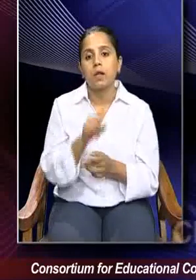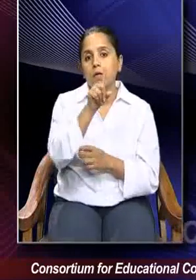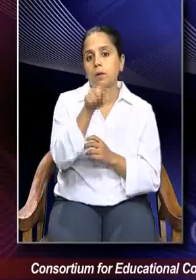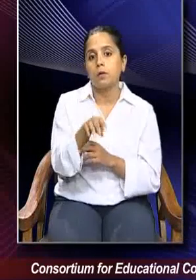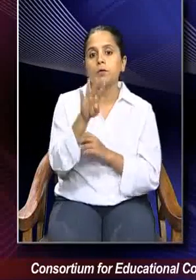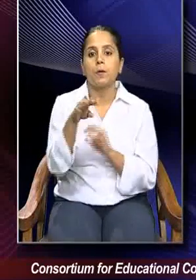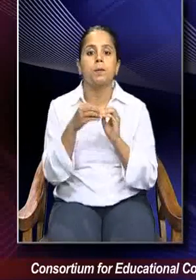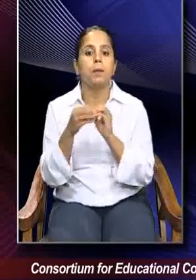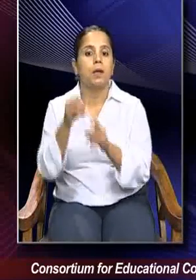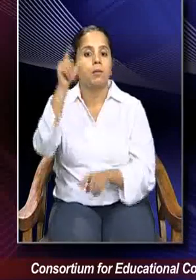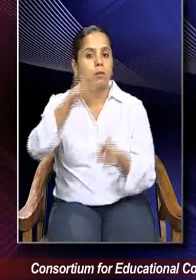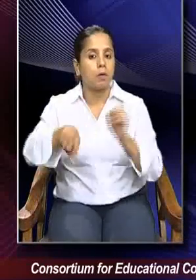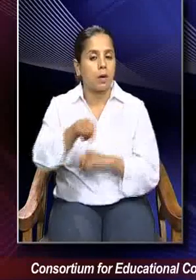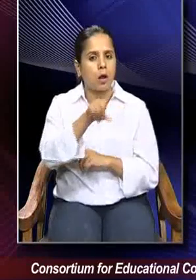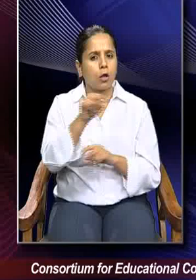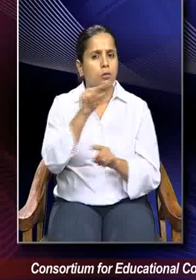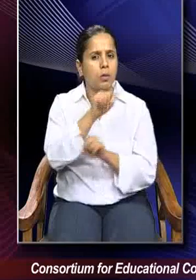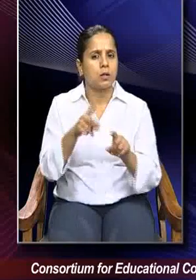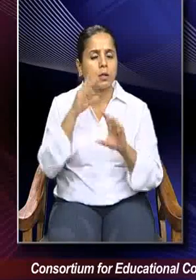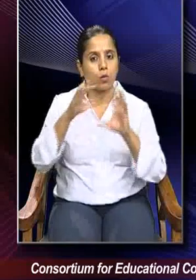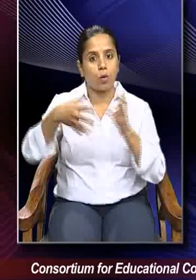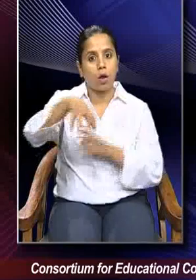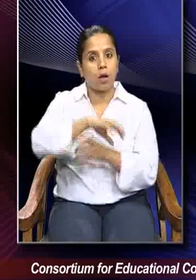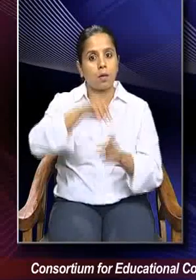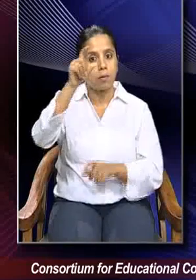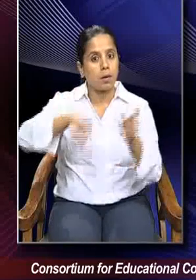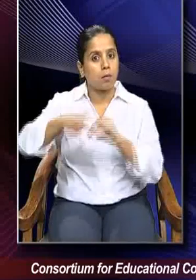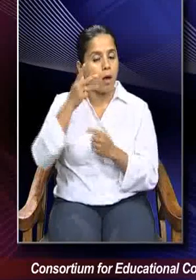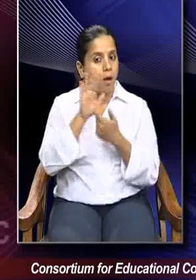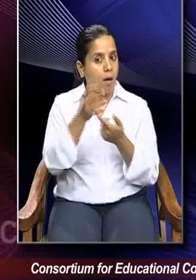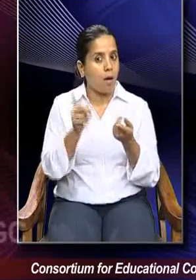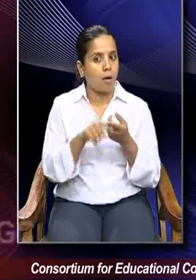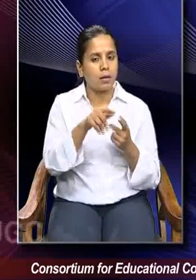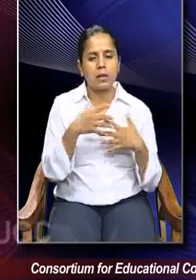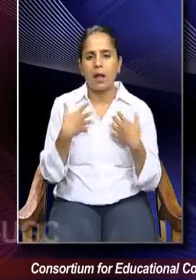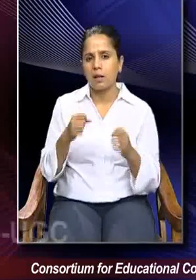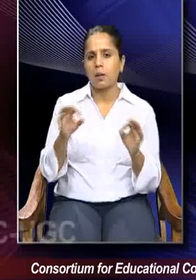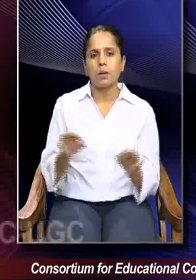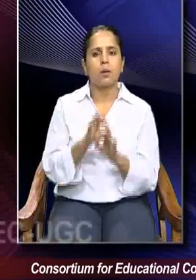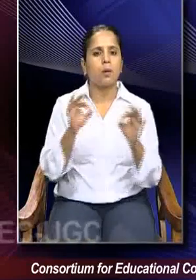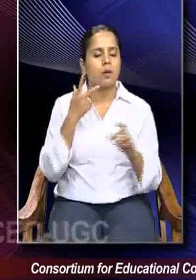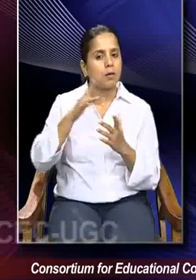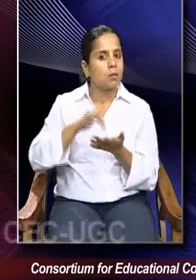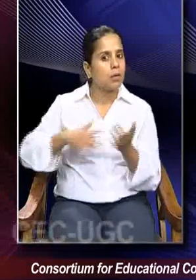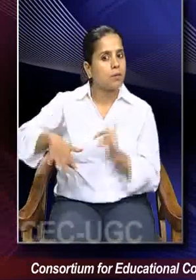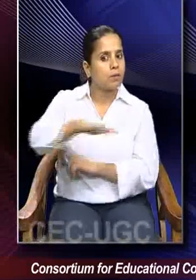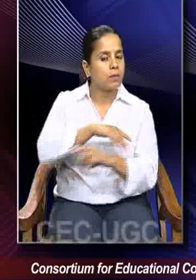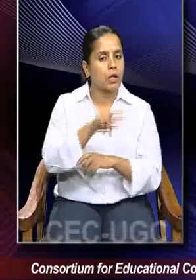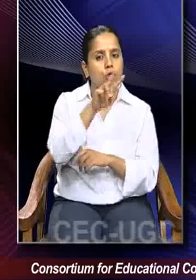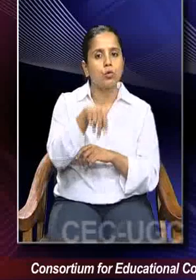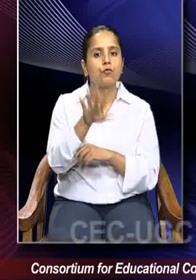1.4 billion people, that is 100% of country's population, are exposed to unhealthy levels of ambient PM